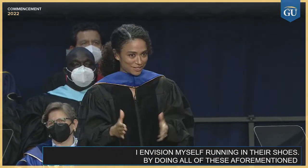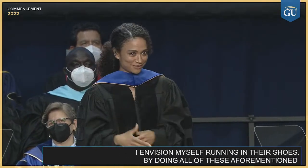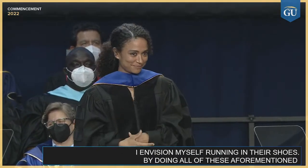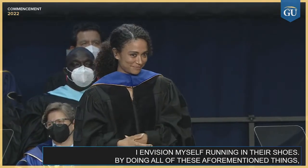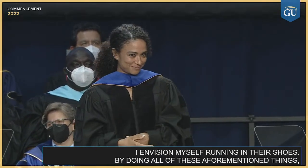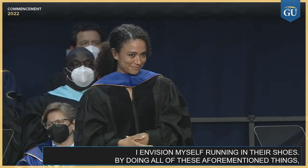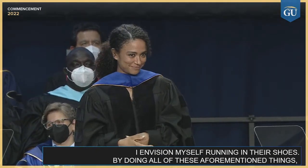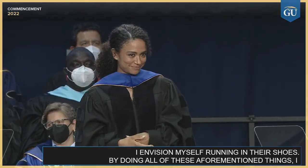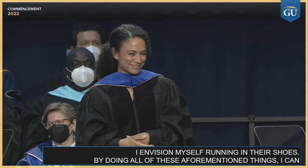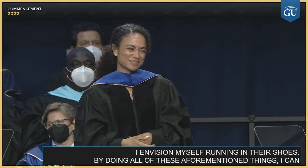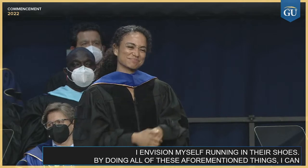as a runner.